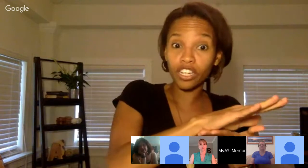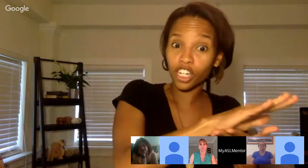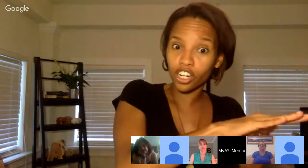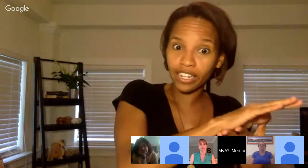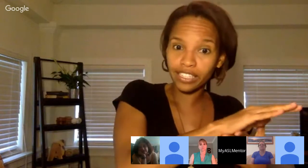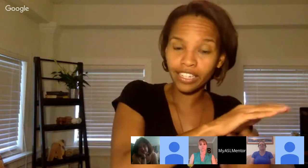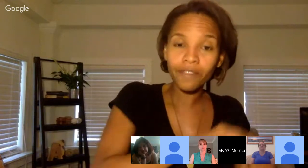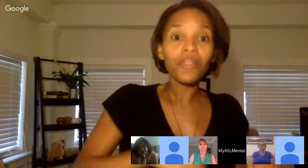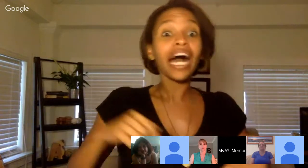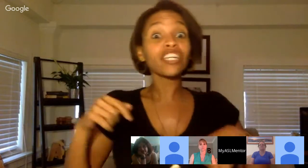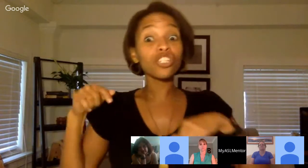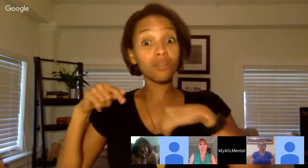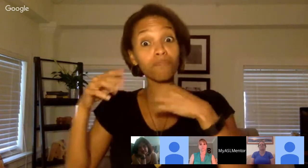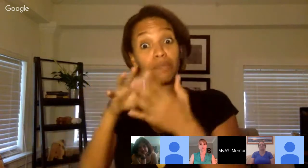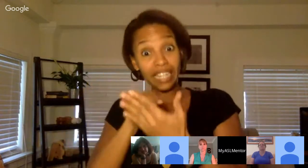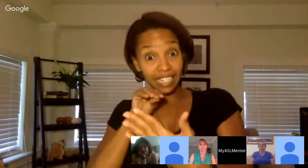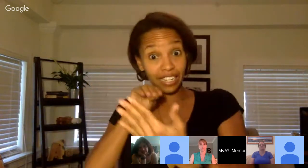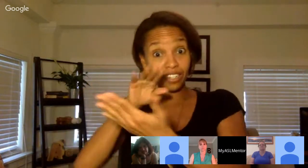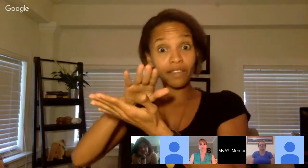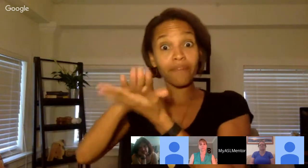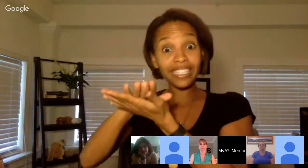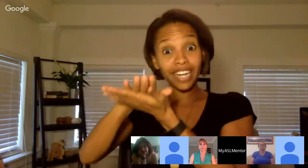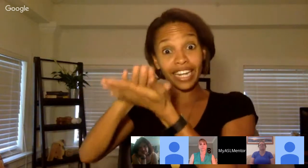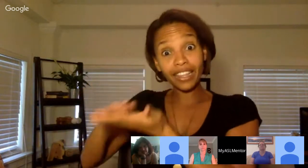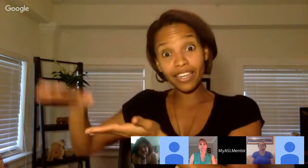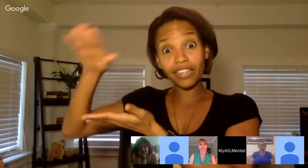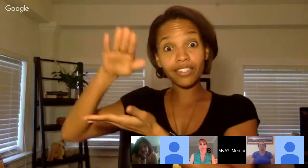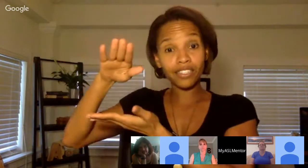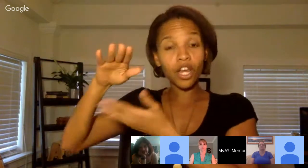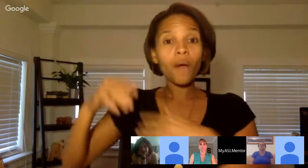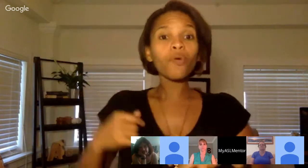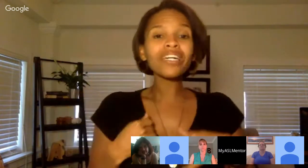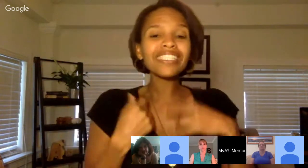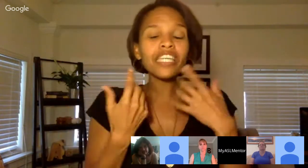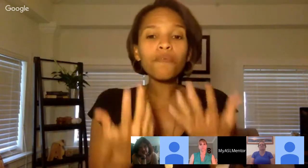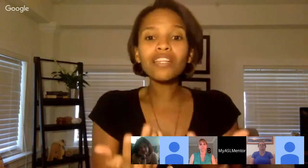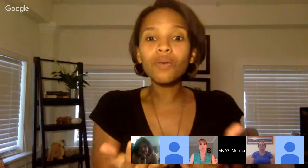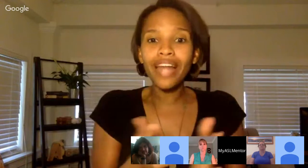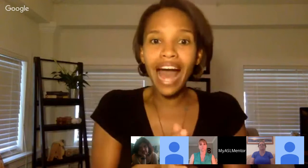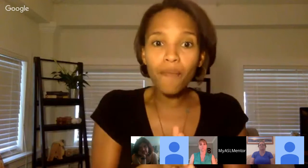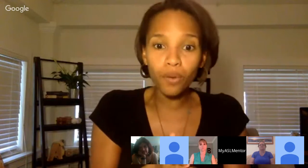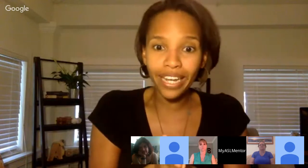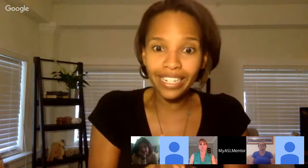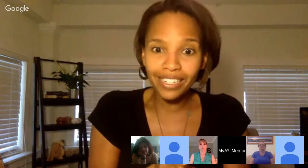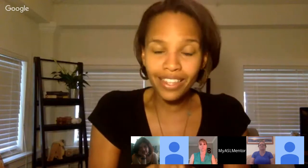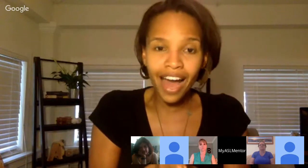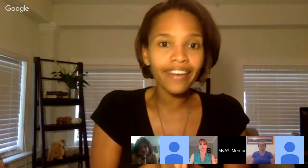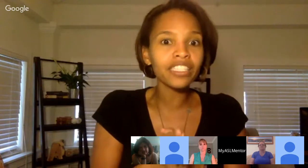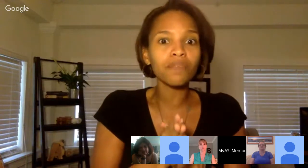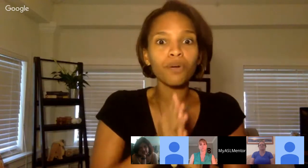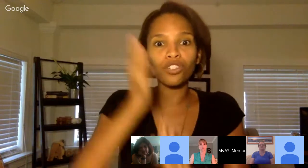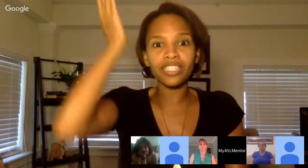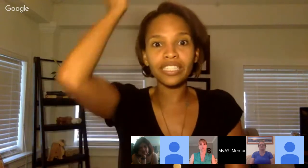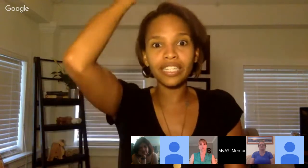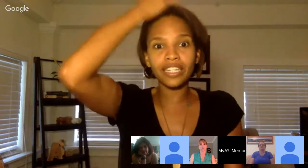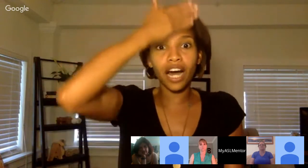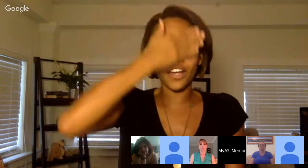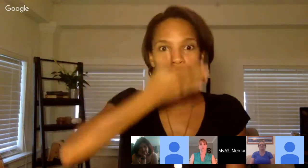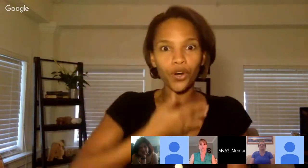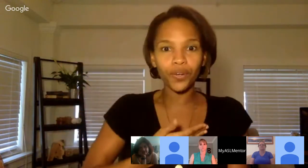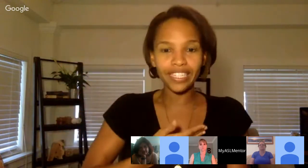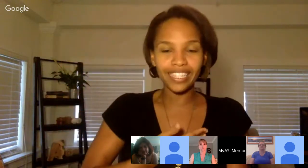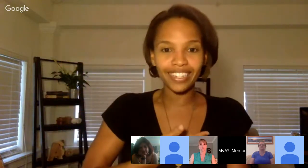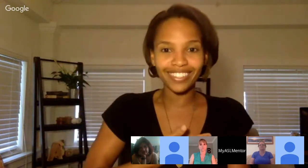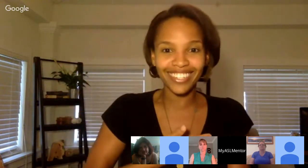signing college incorrectly. I just mimicked it by signing this. But what typically would happen when I did that is the person did